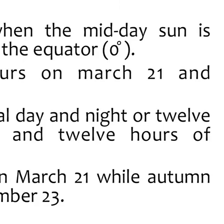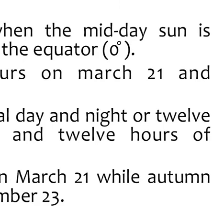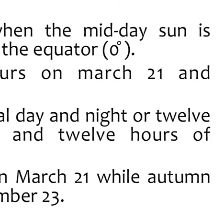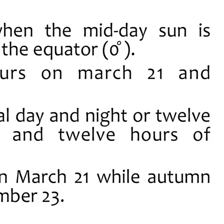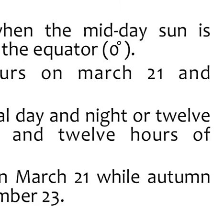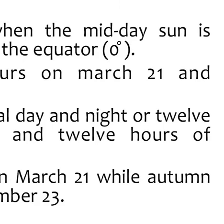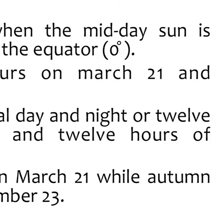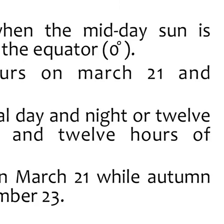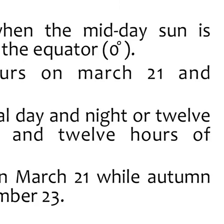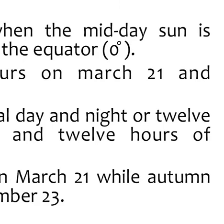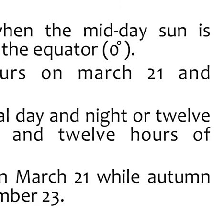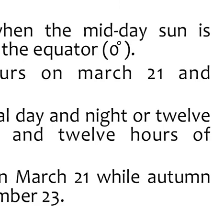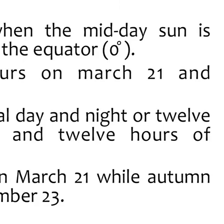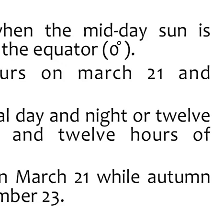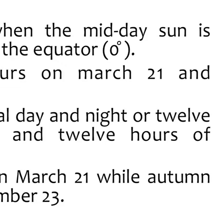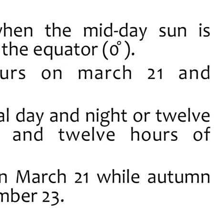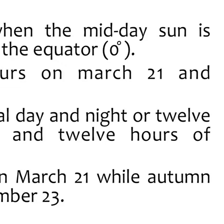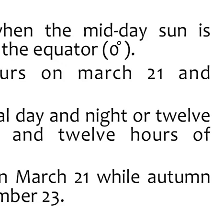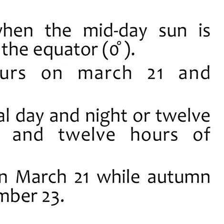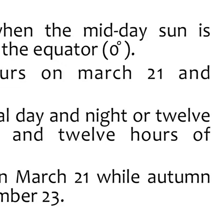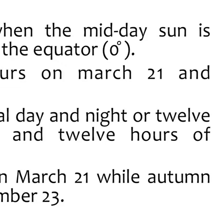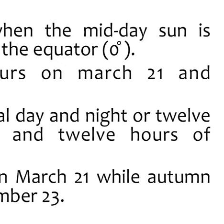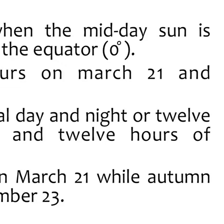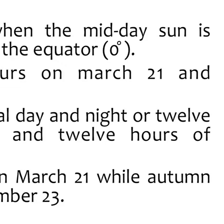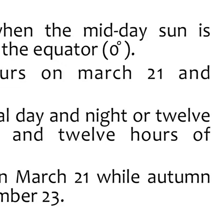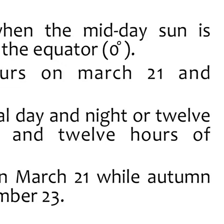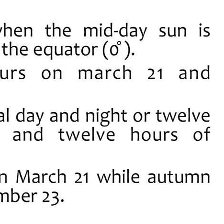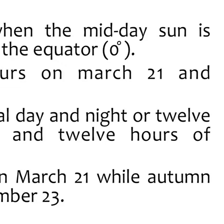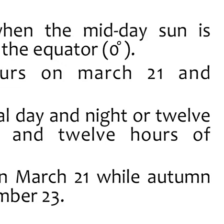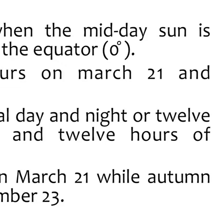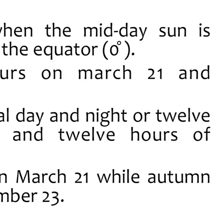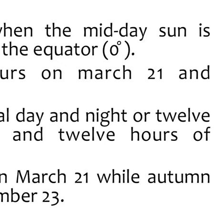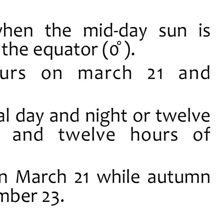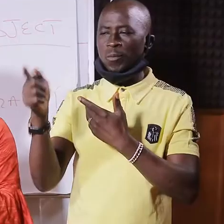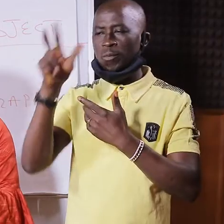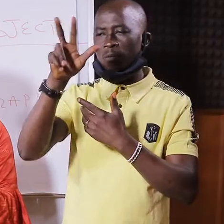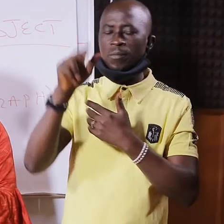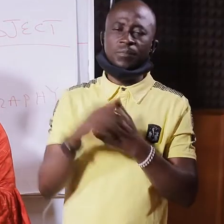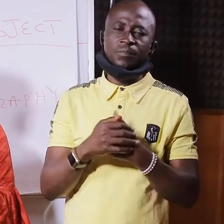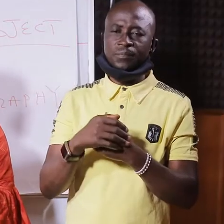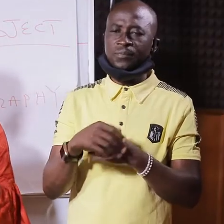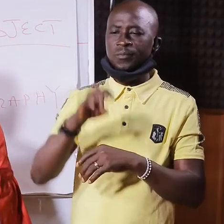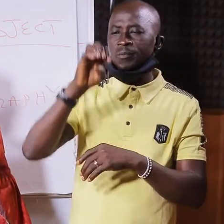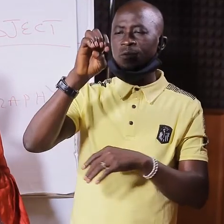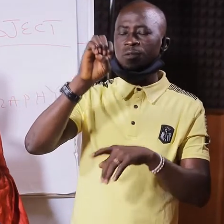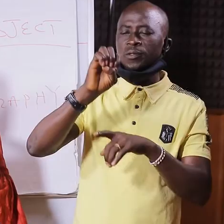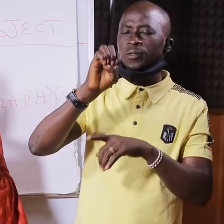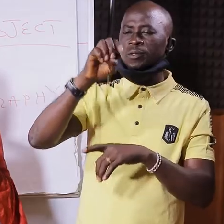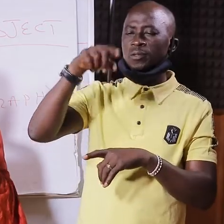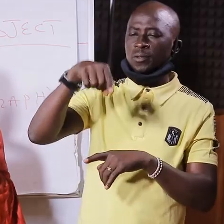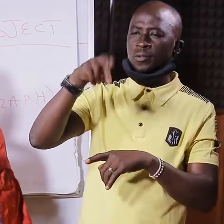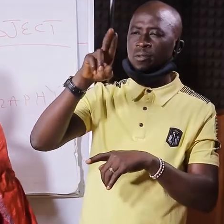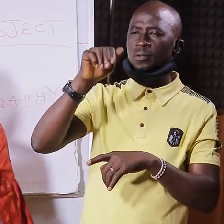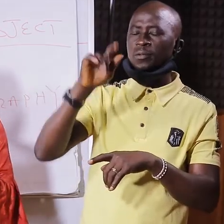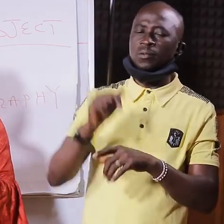Note the dates, March 21st and September 23rd. Equinox is from the word equal.